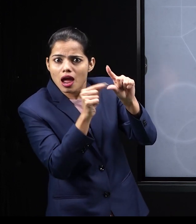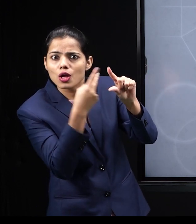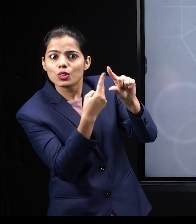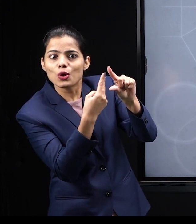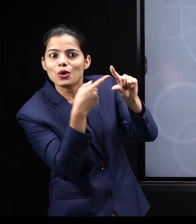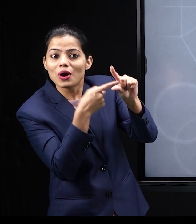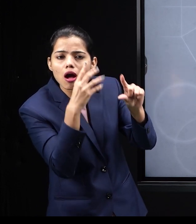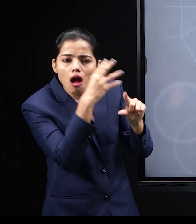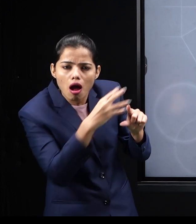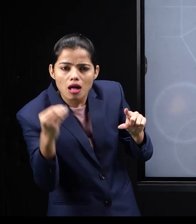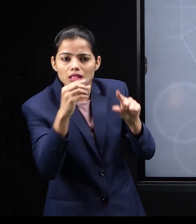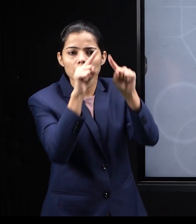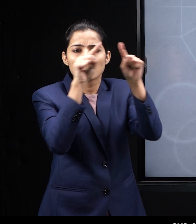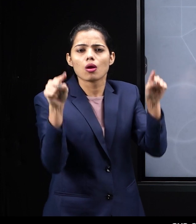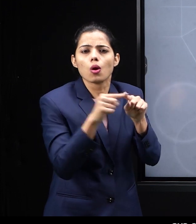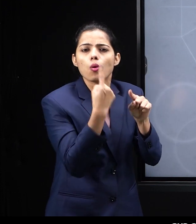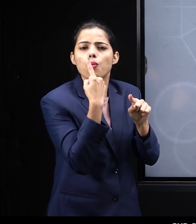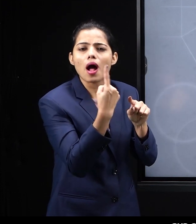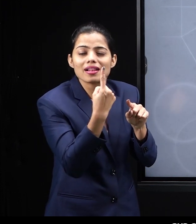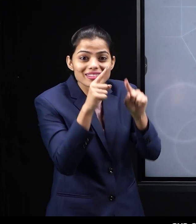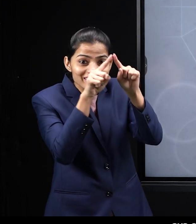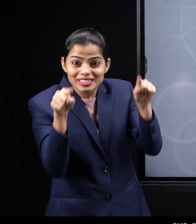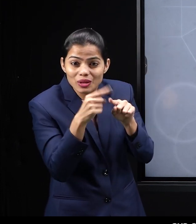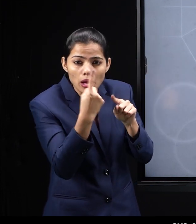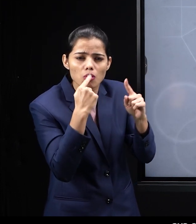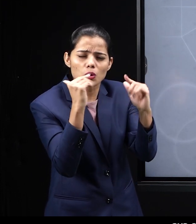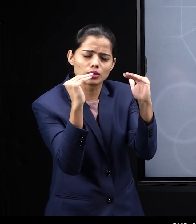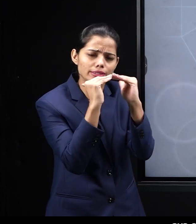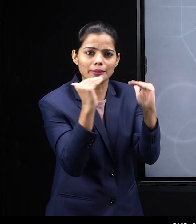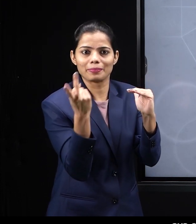equal to two angles and one side of the other triangle.